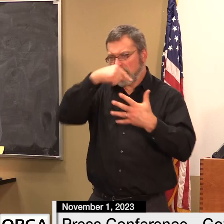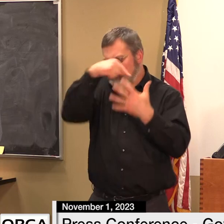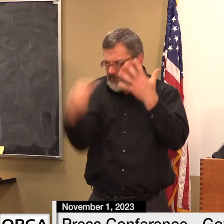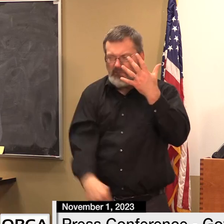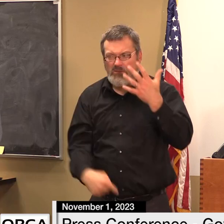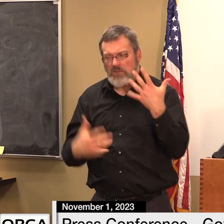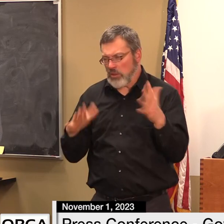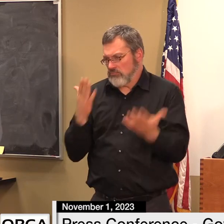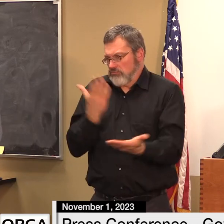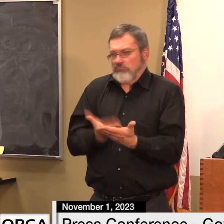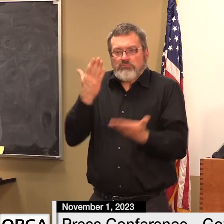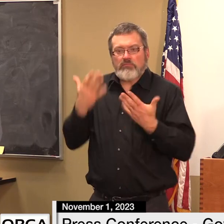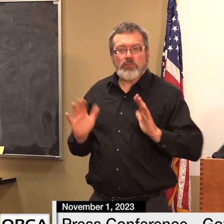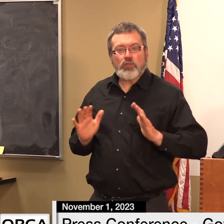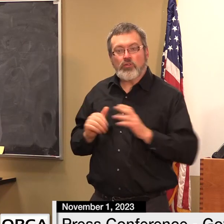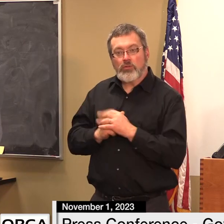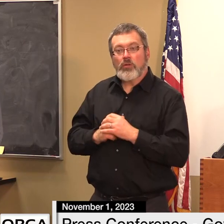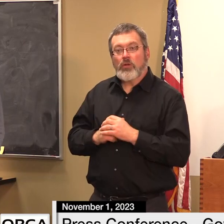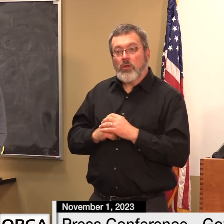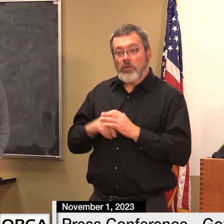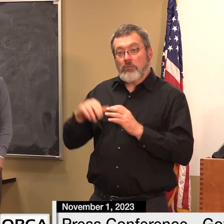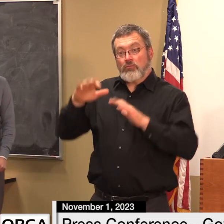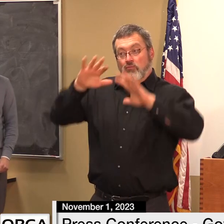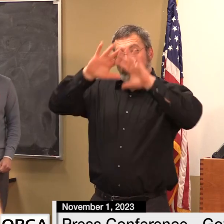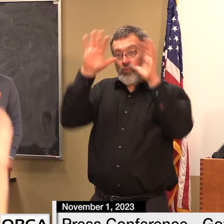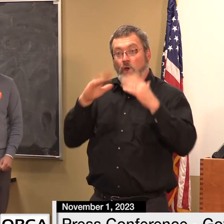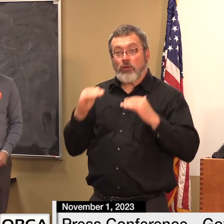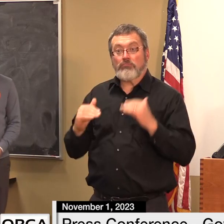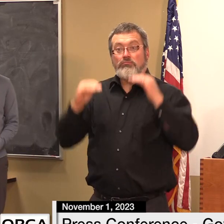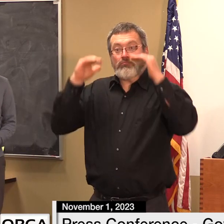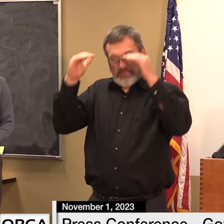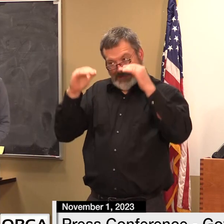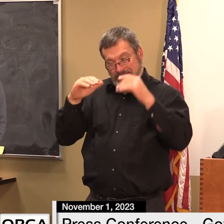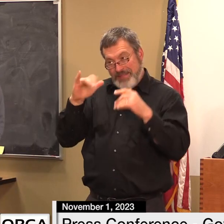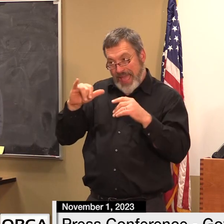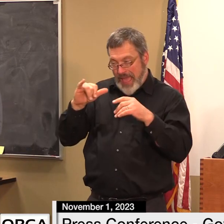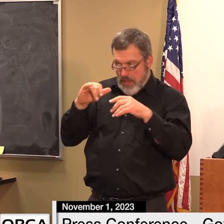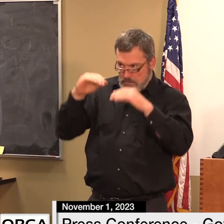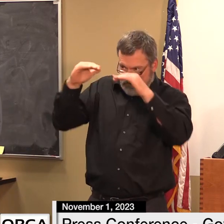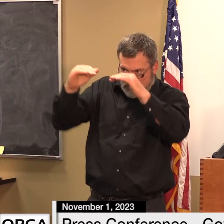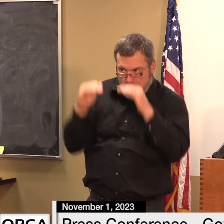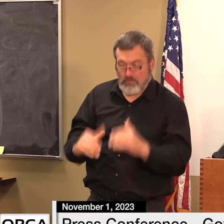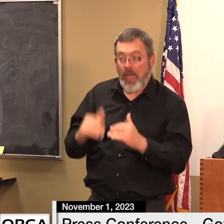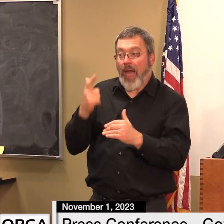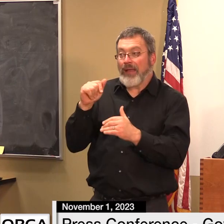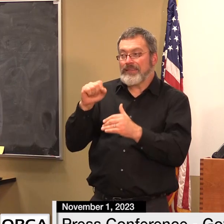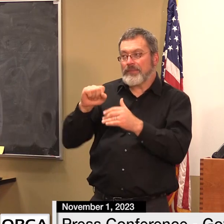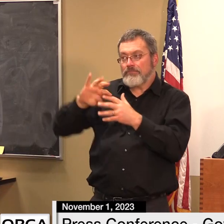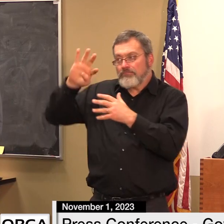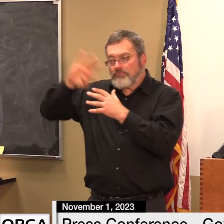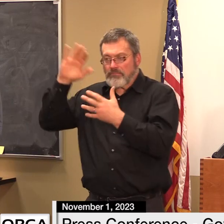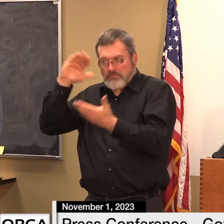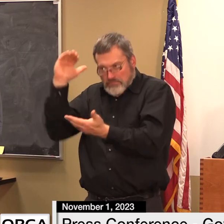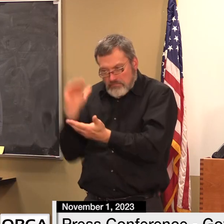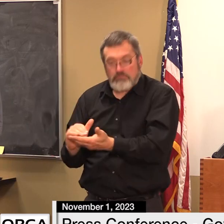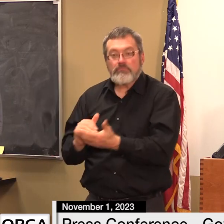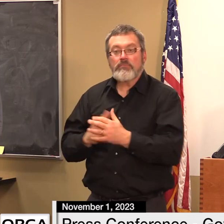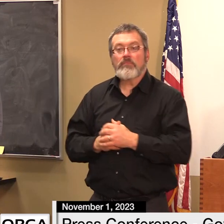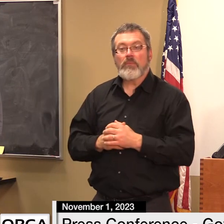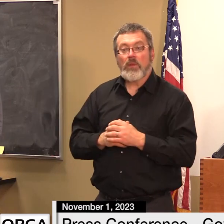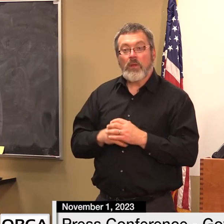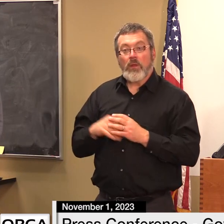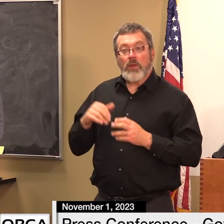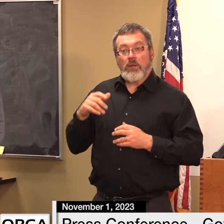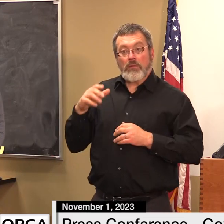Weatherization also reduces significant greenhouse gas emissions. This program directly employs over